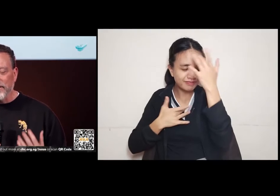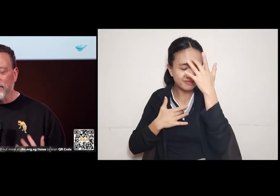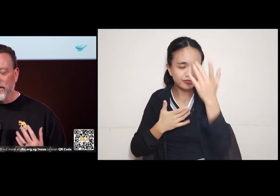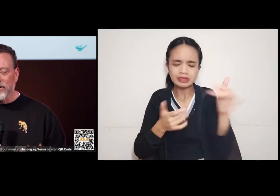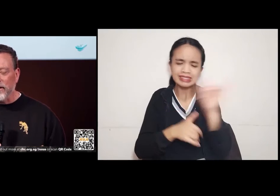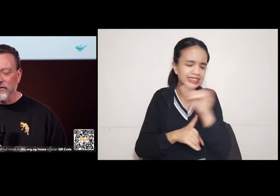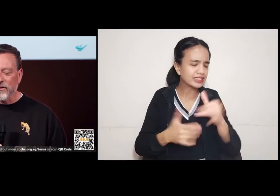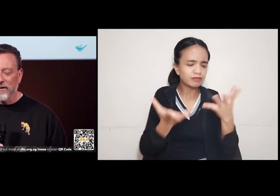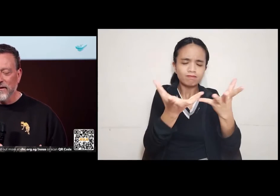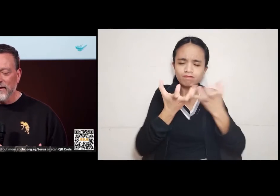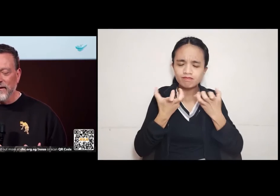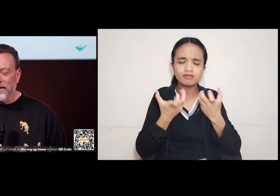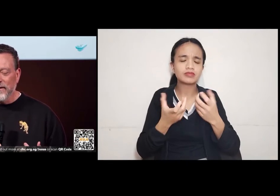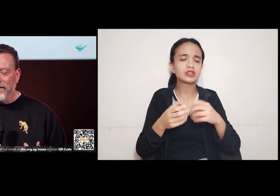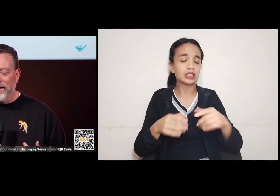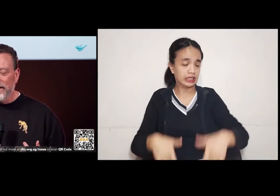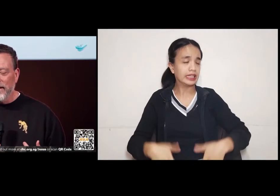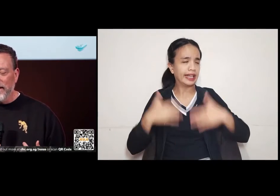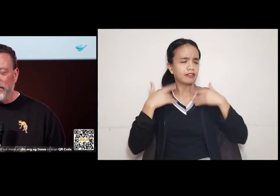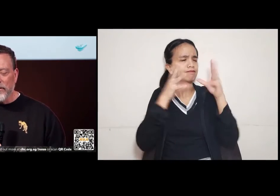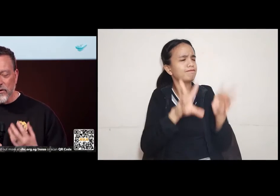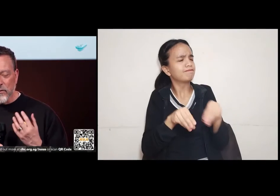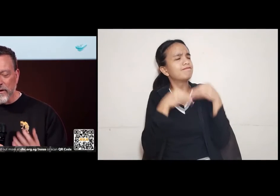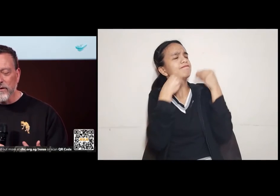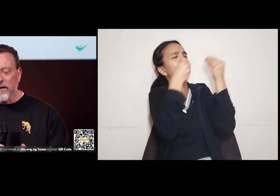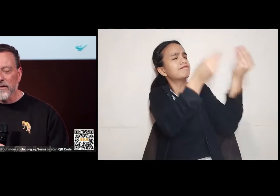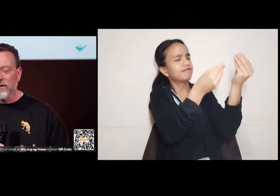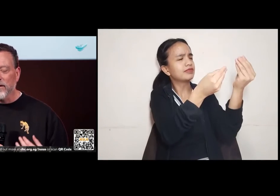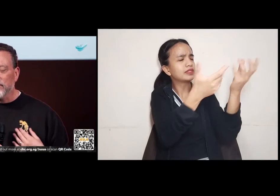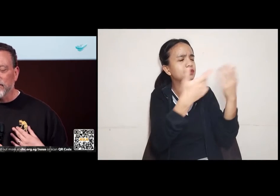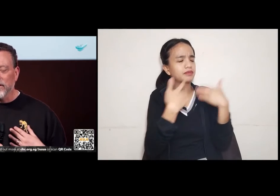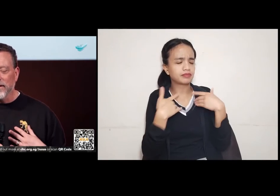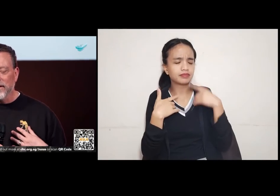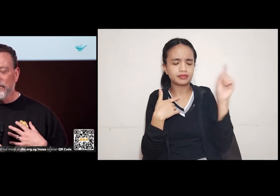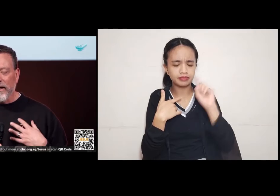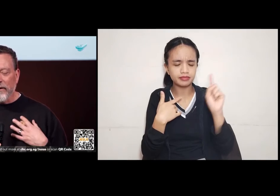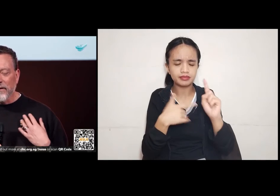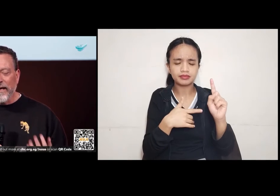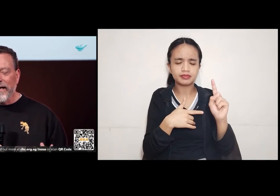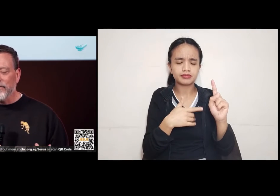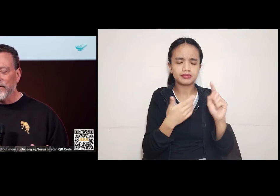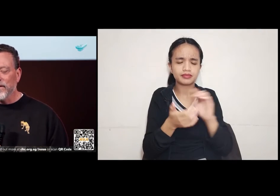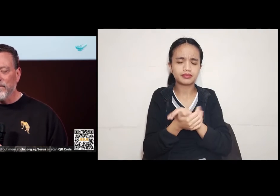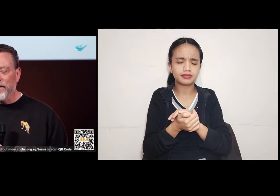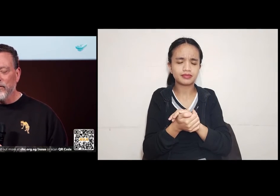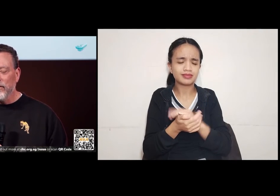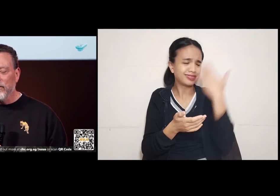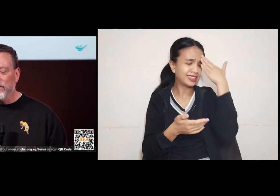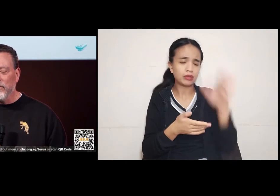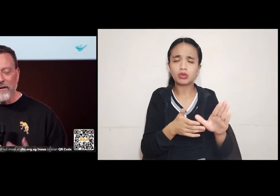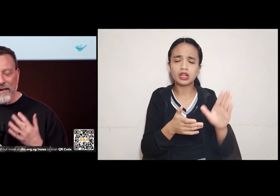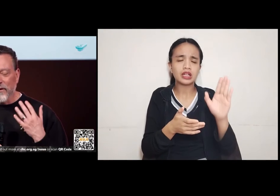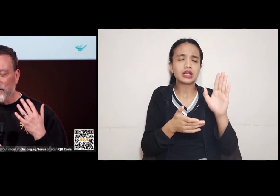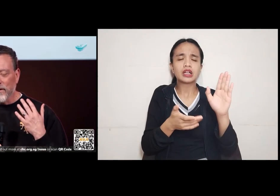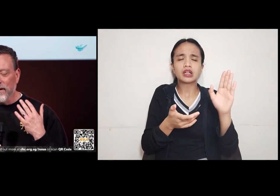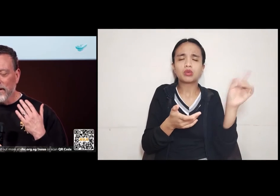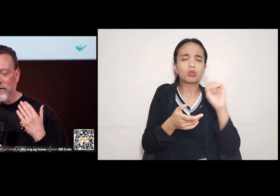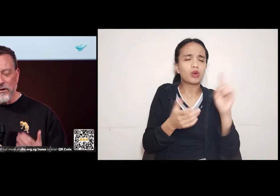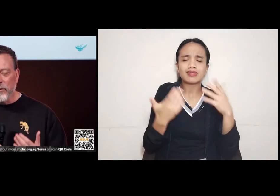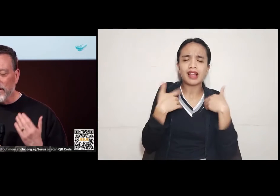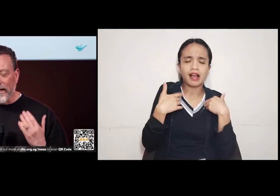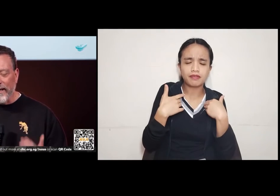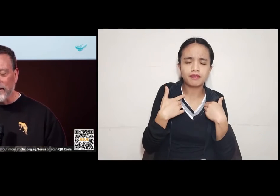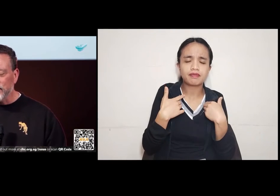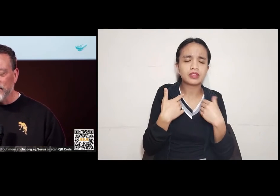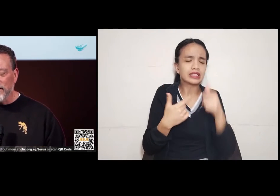desperate end of ourselves. When we surrendered ourselves, we found a life that we never even